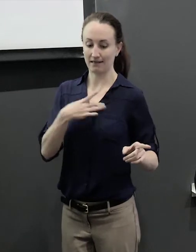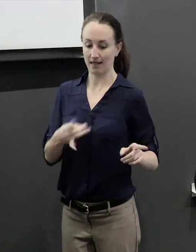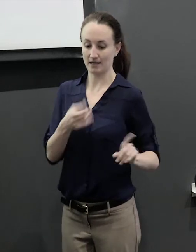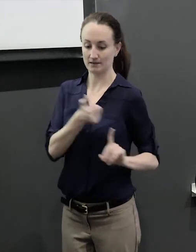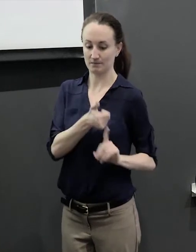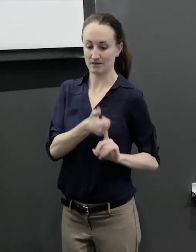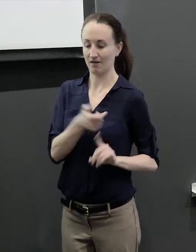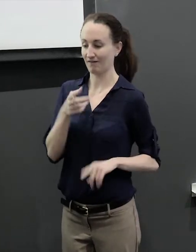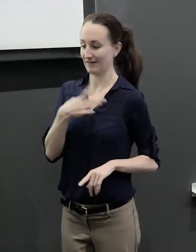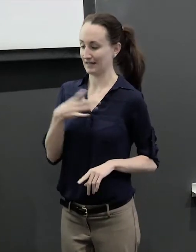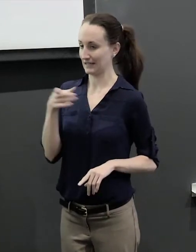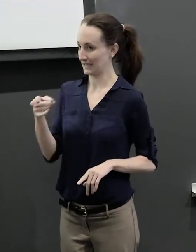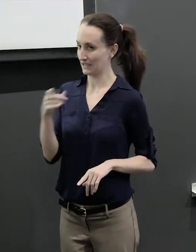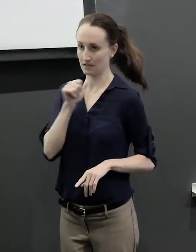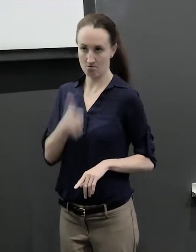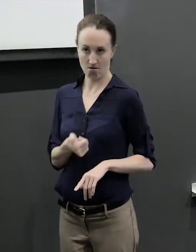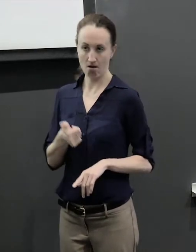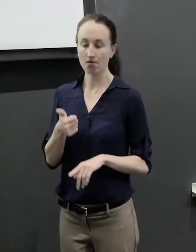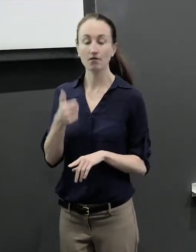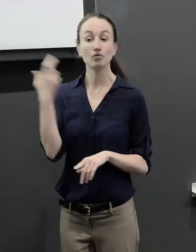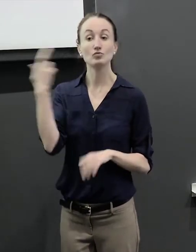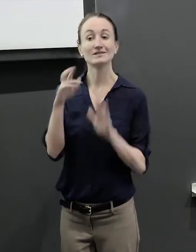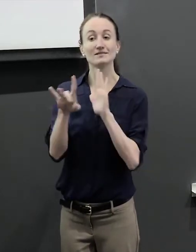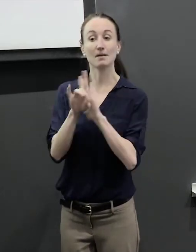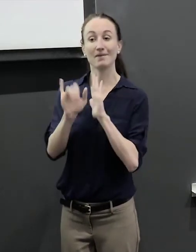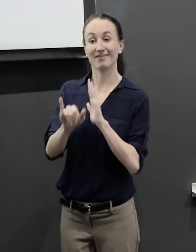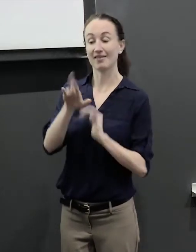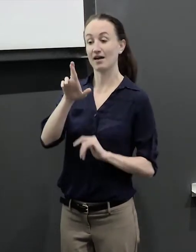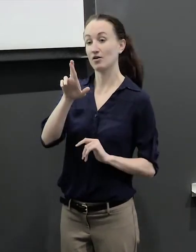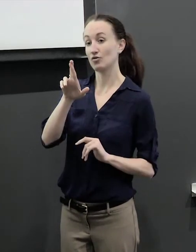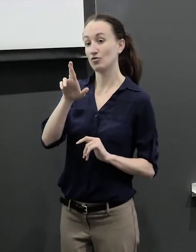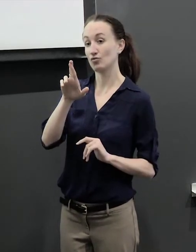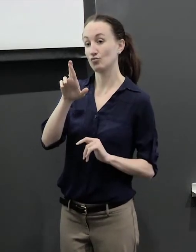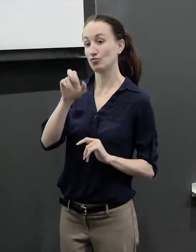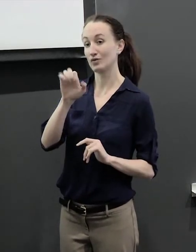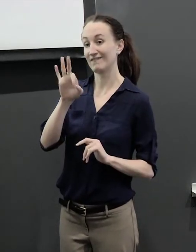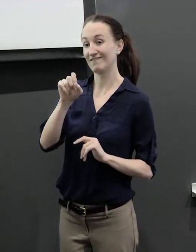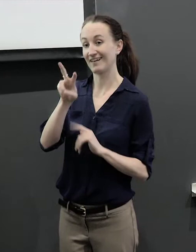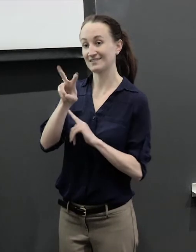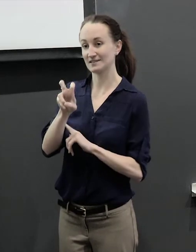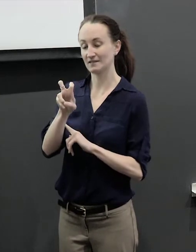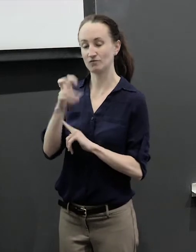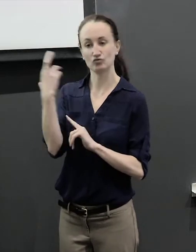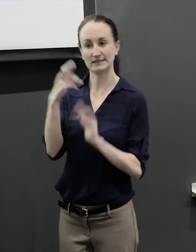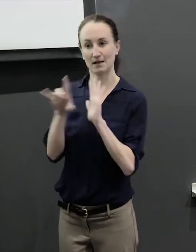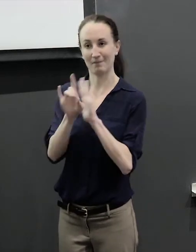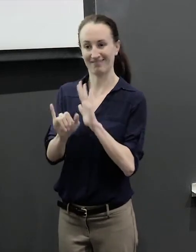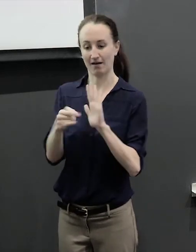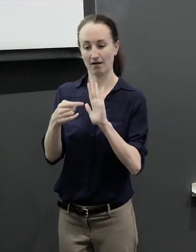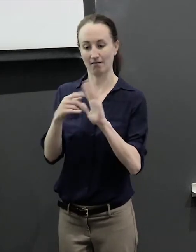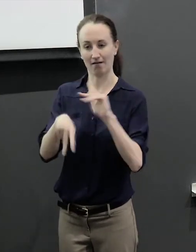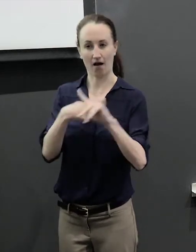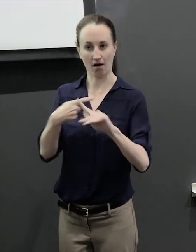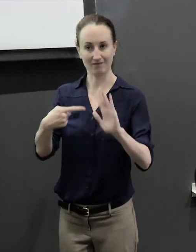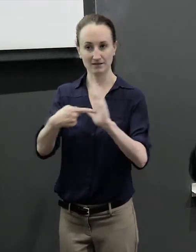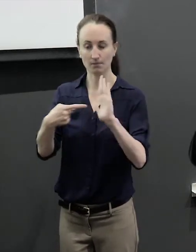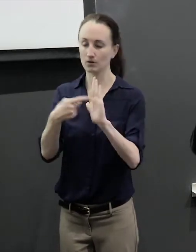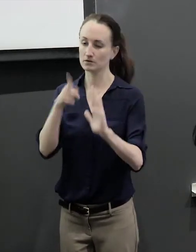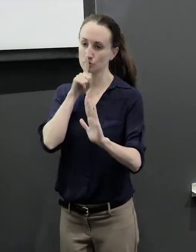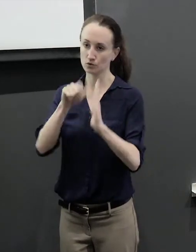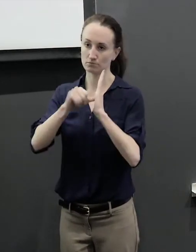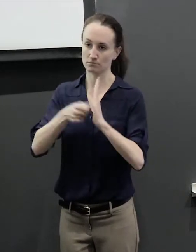The reason I picked a reflexive was just to make a point that the same